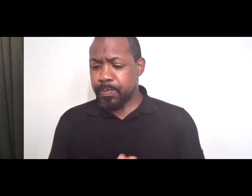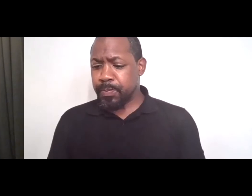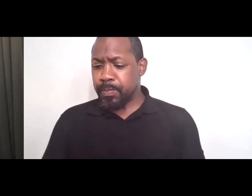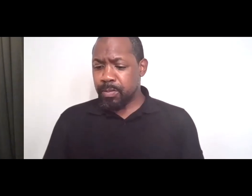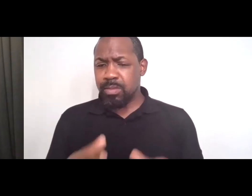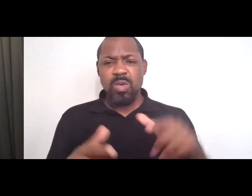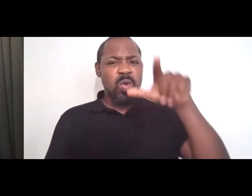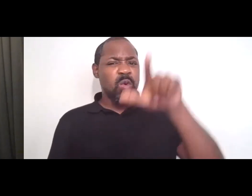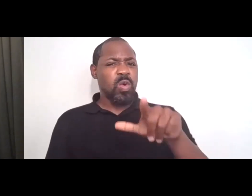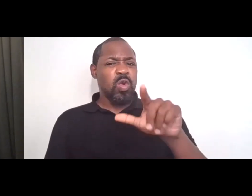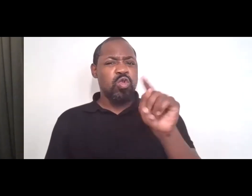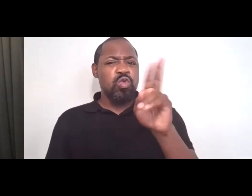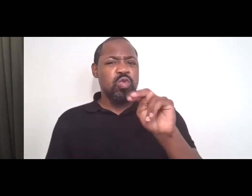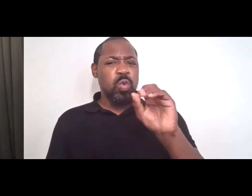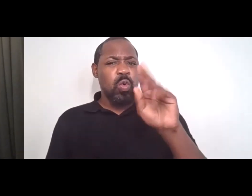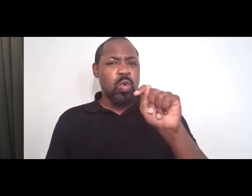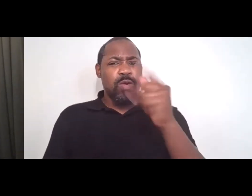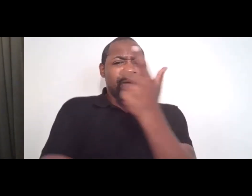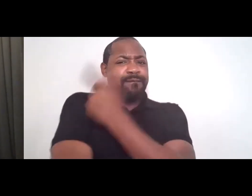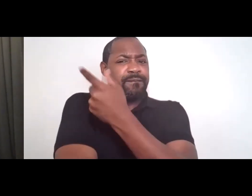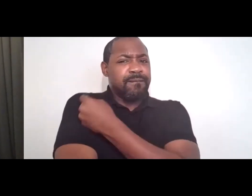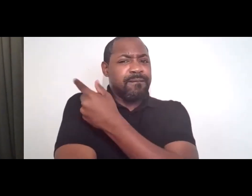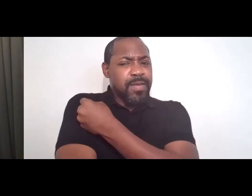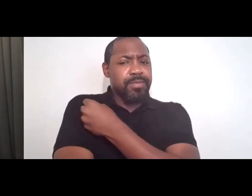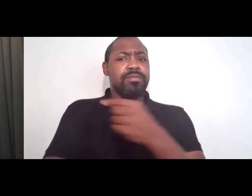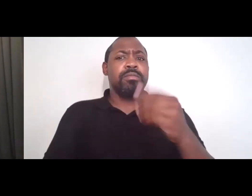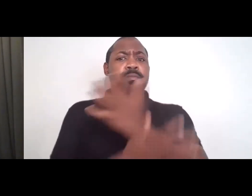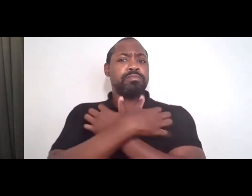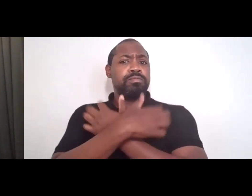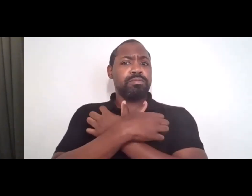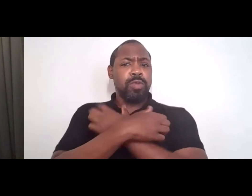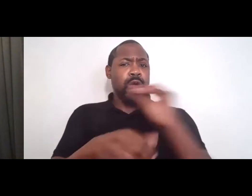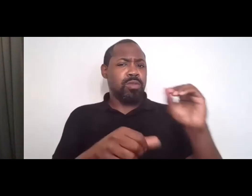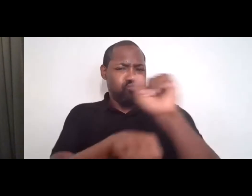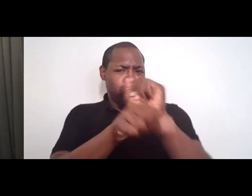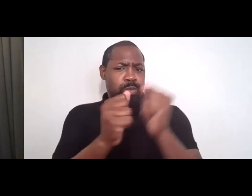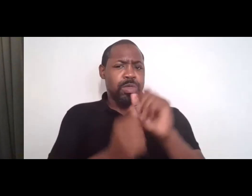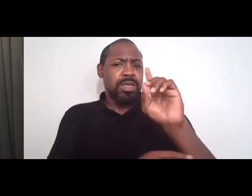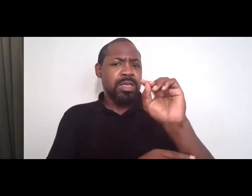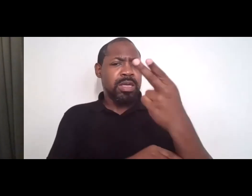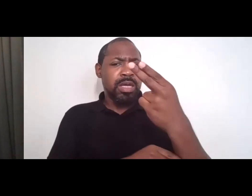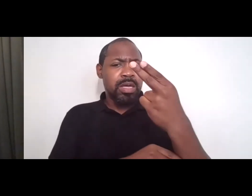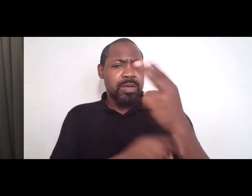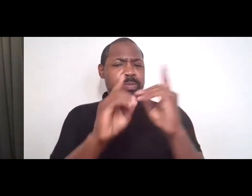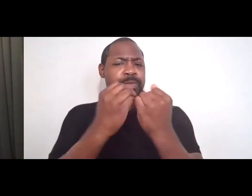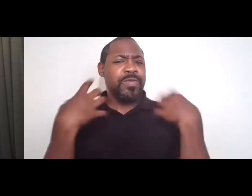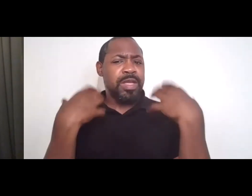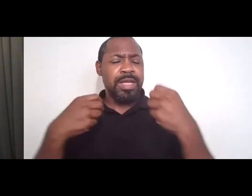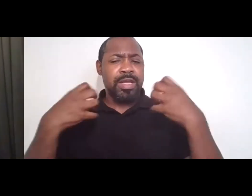The first issue is there was very low turnout at the vaccine clinic that Mike worked on with the Department